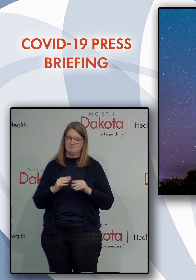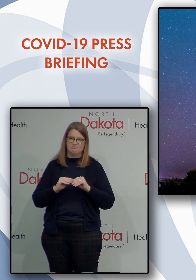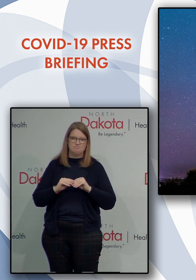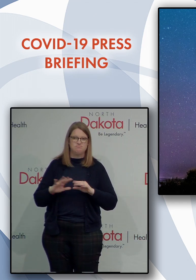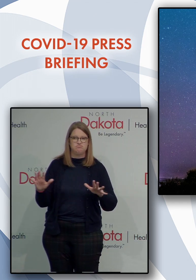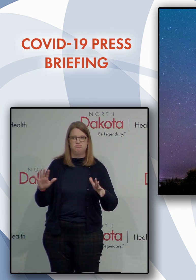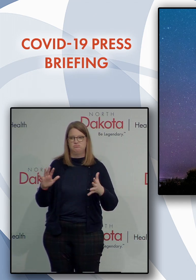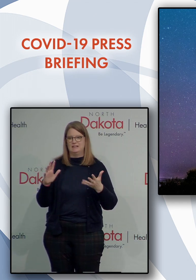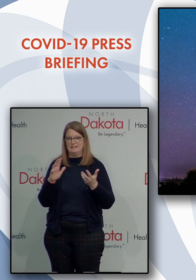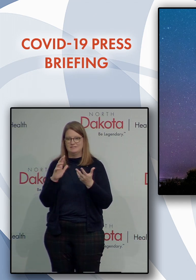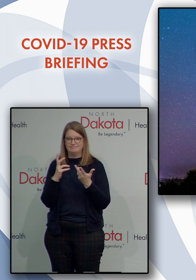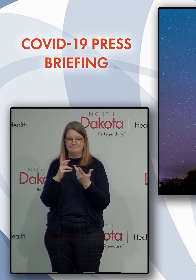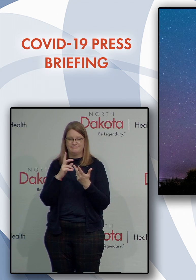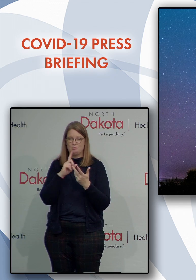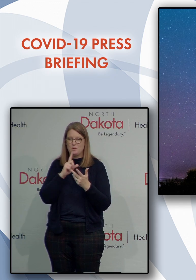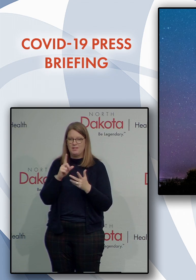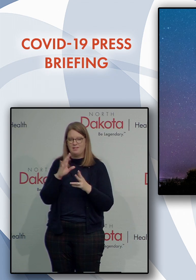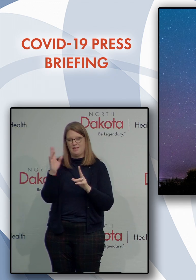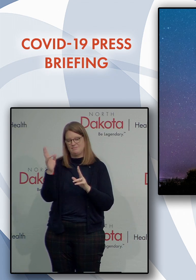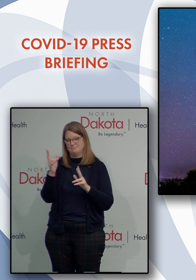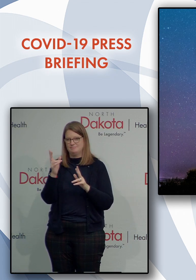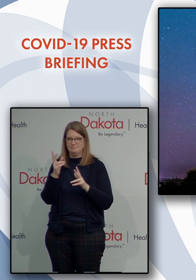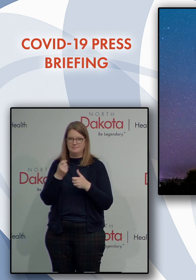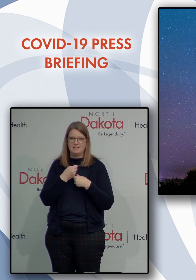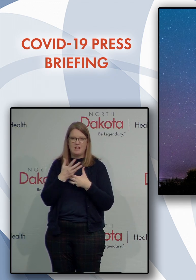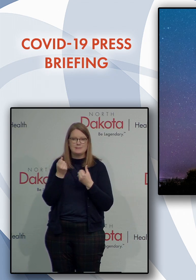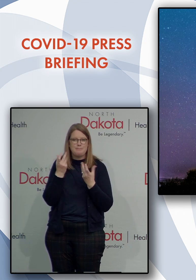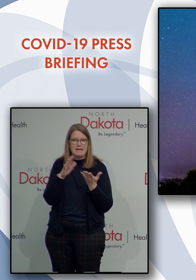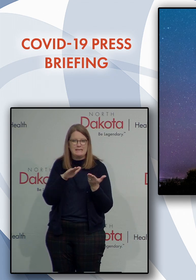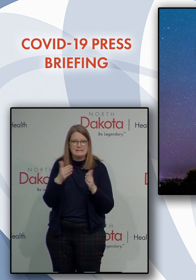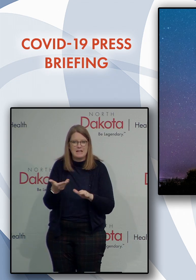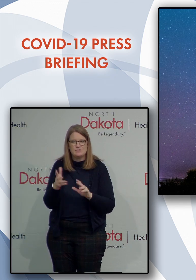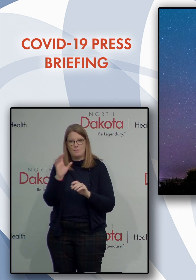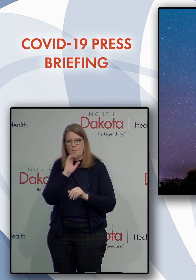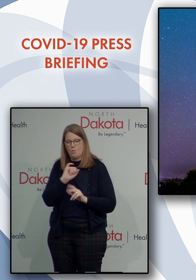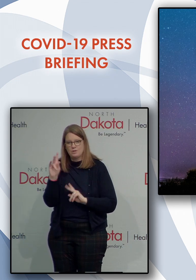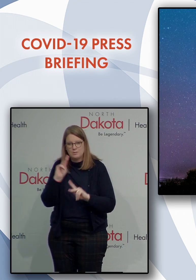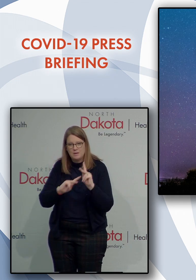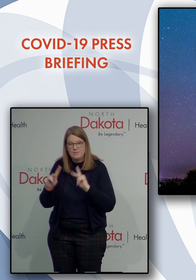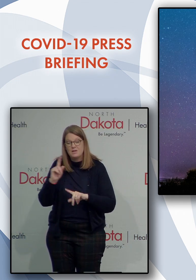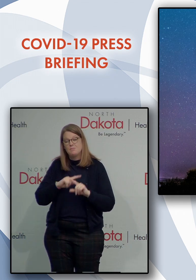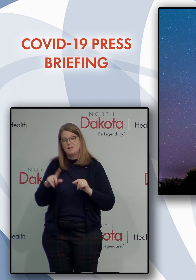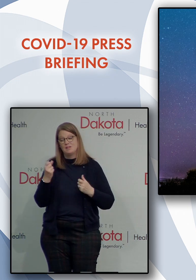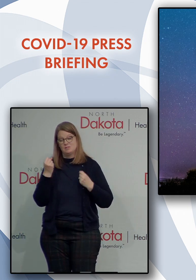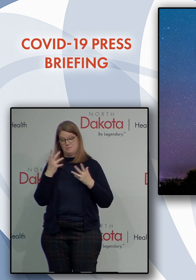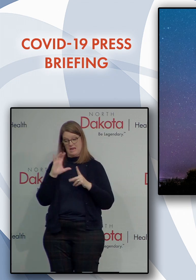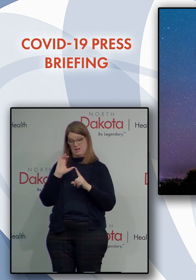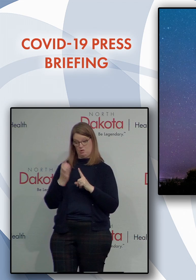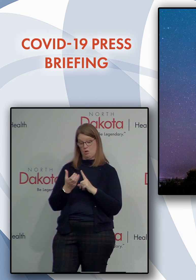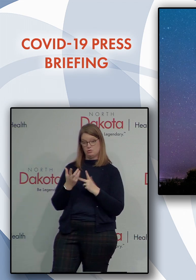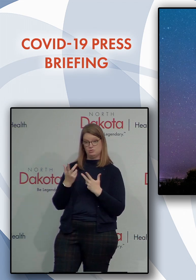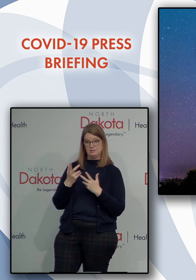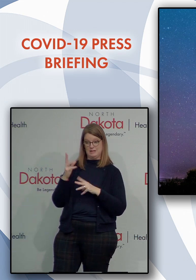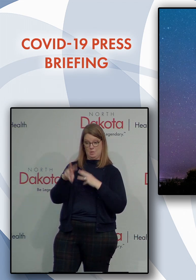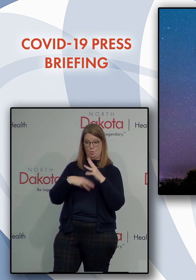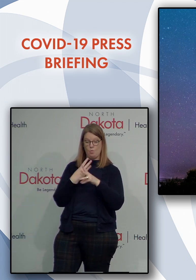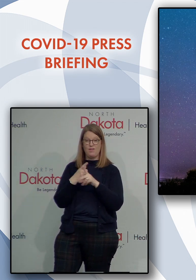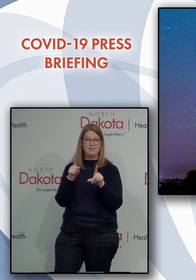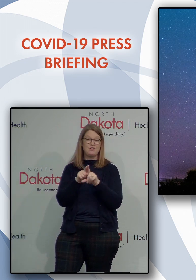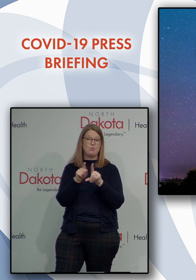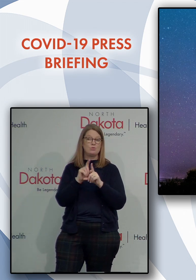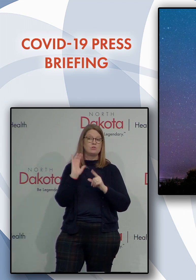elders. We can certainly learn from there are many cultures in the world, and certainly our